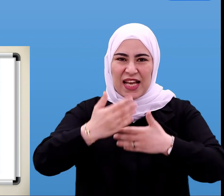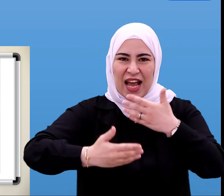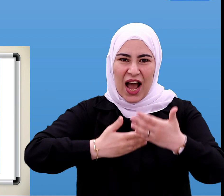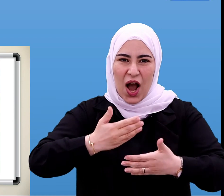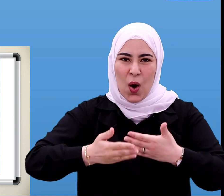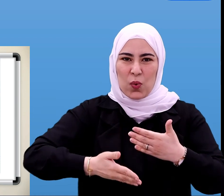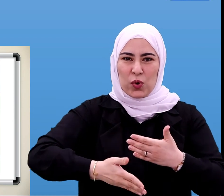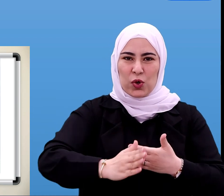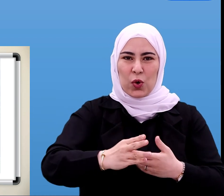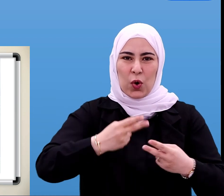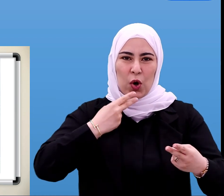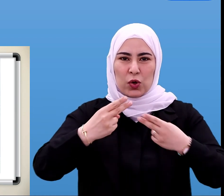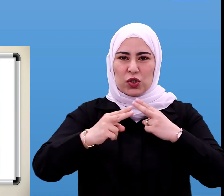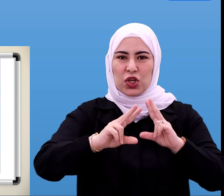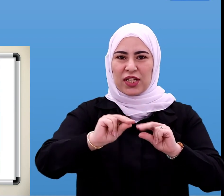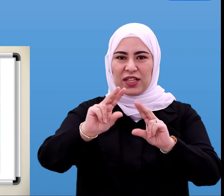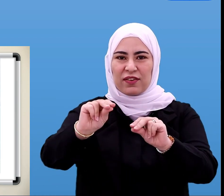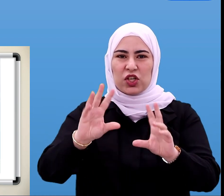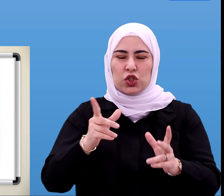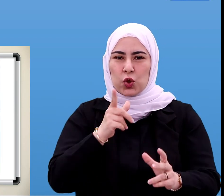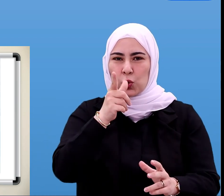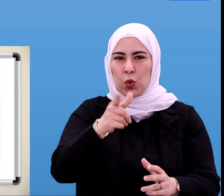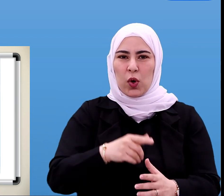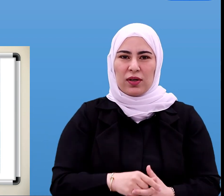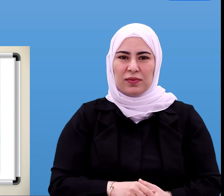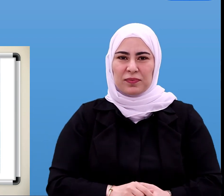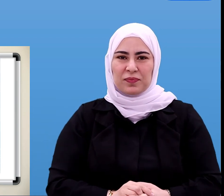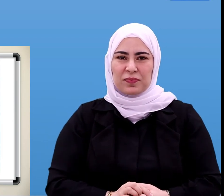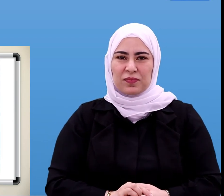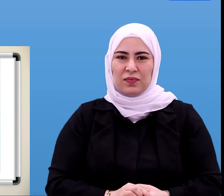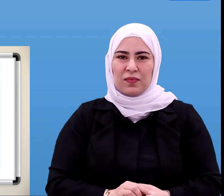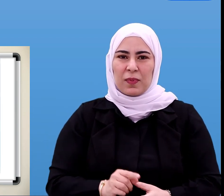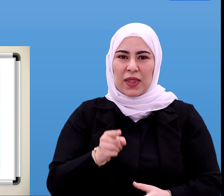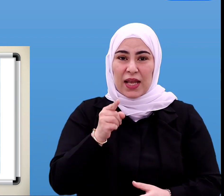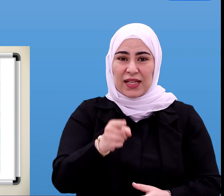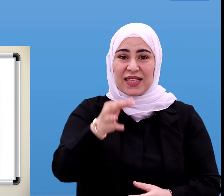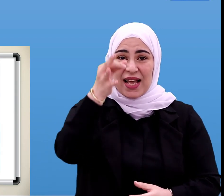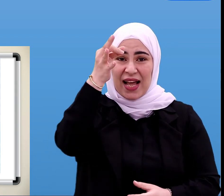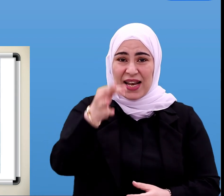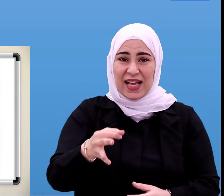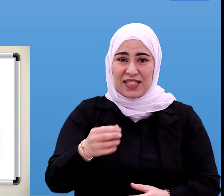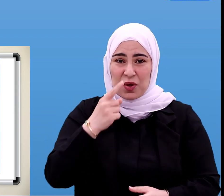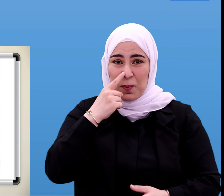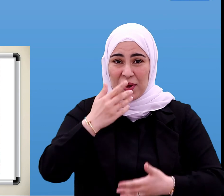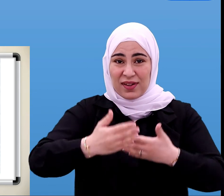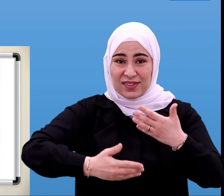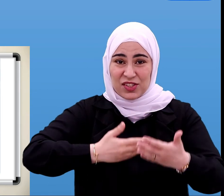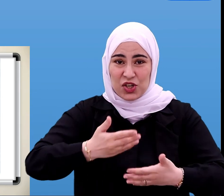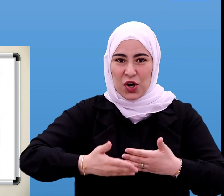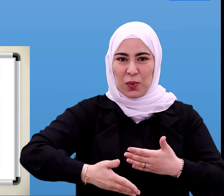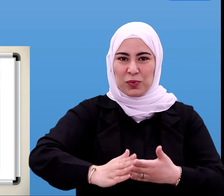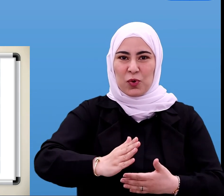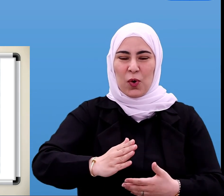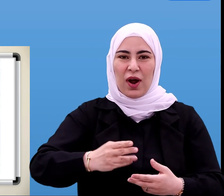say? You have to try the restaurant I visited last night. The food